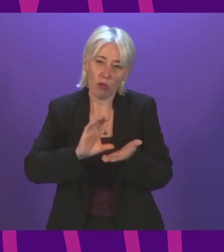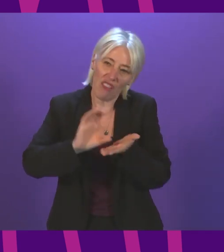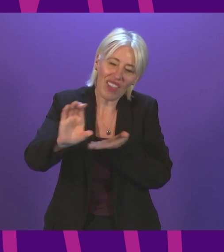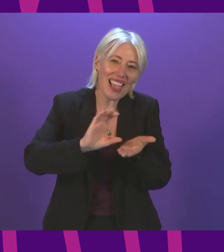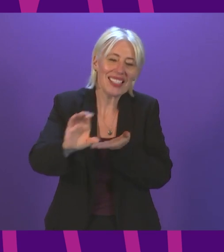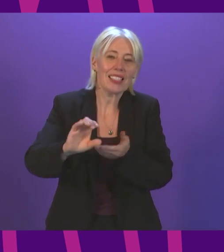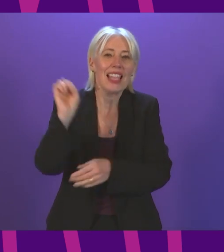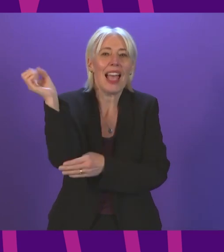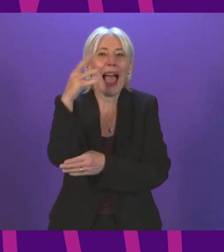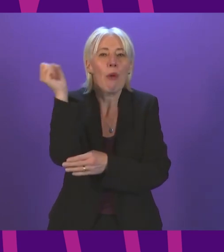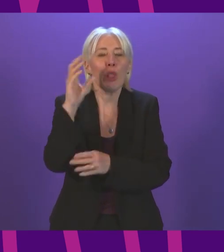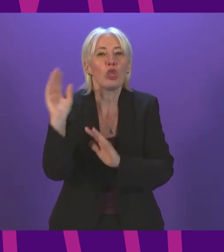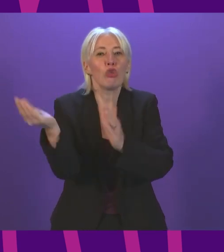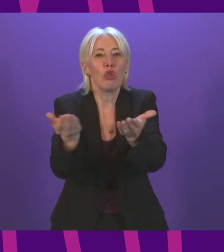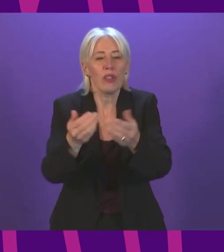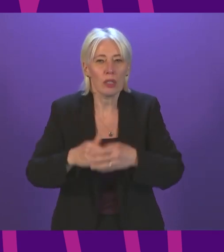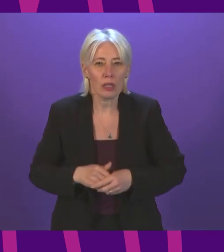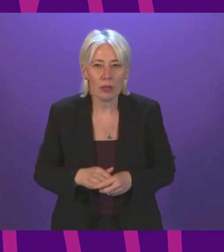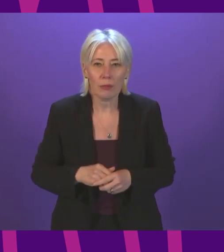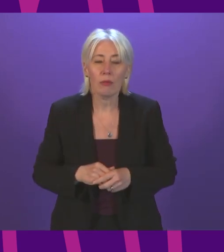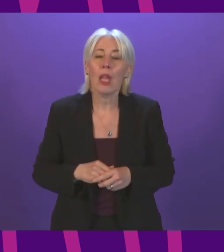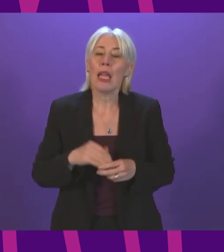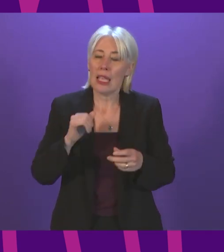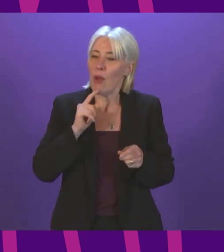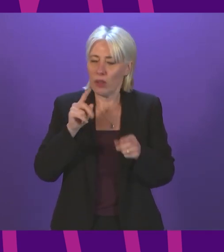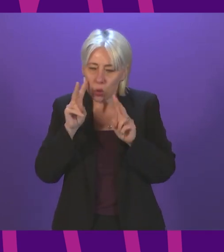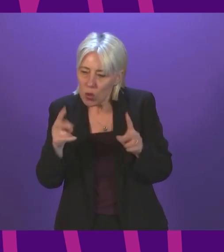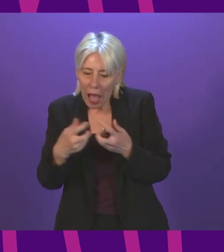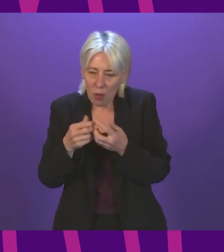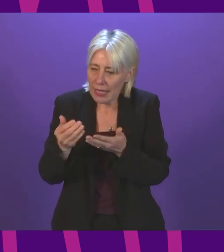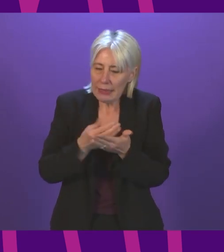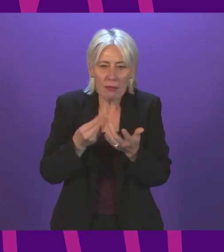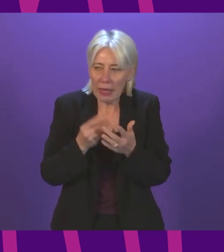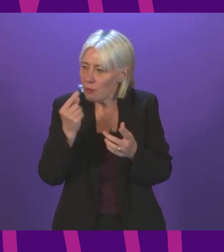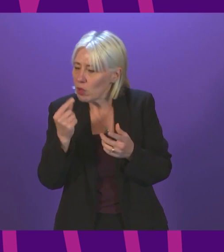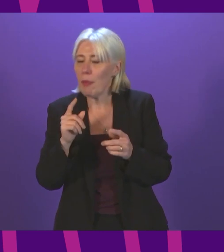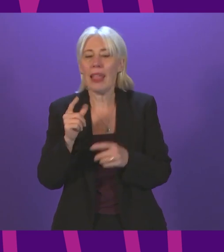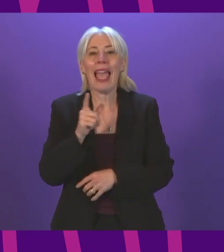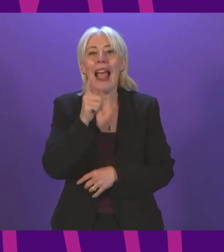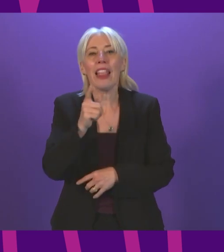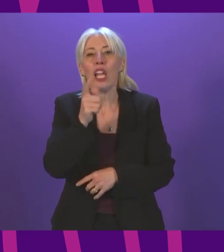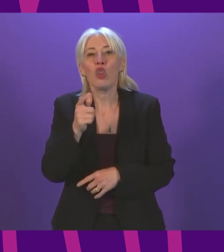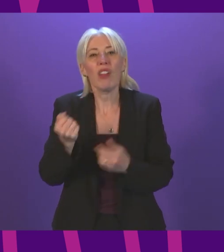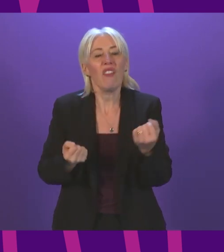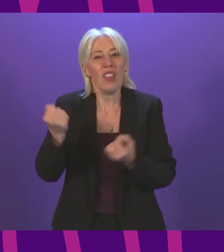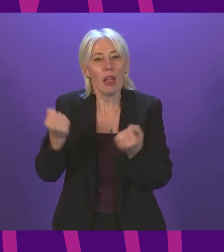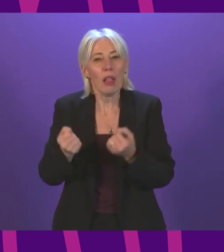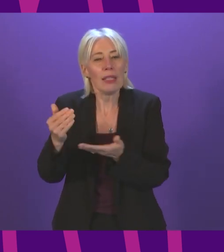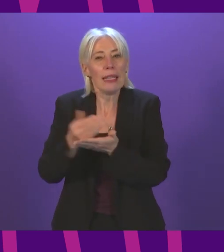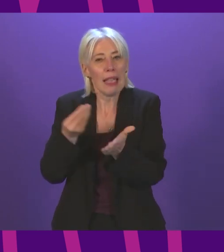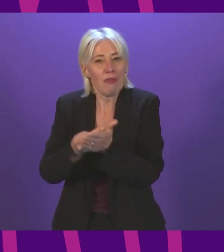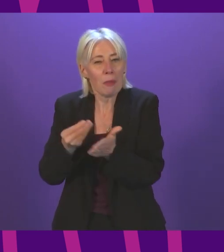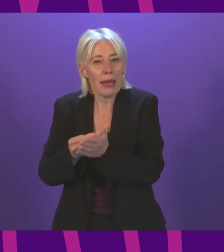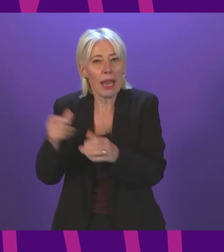Ambulance Service. Of course, when there are efficiencies that are made, for example, by introducing electric vehicles, which saves you money on petrol and diesel,